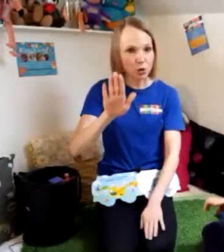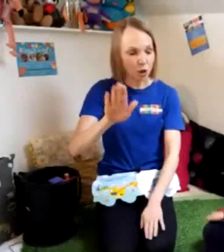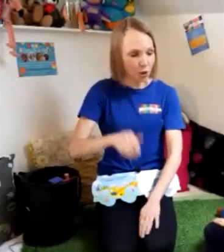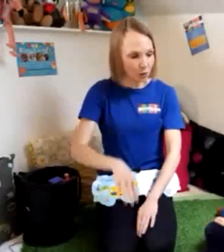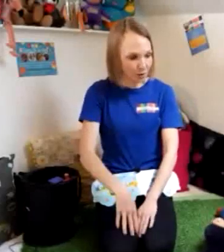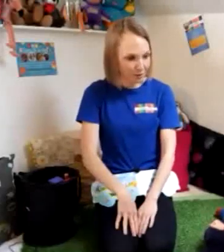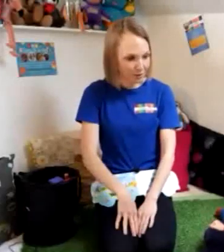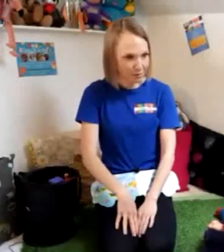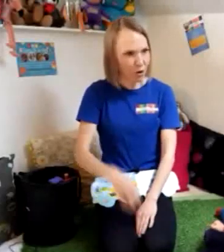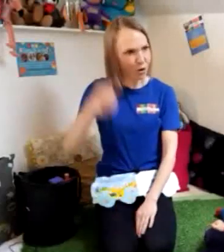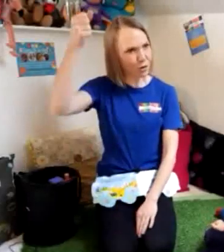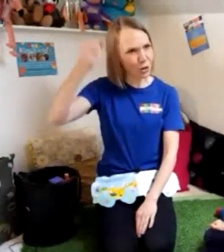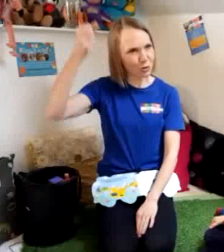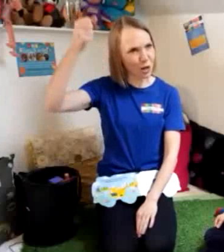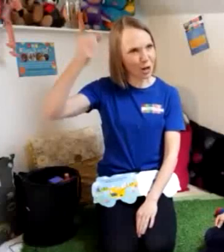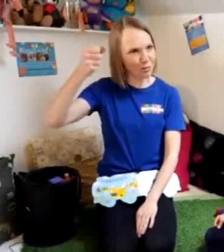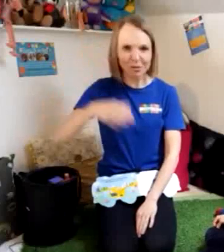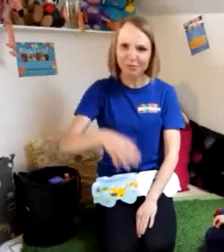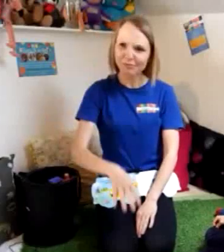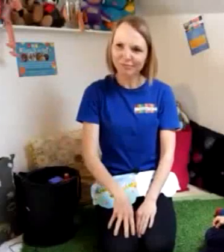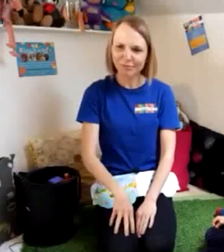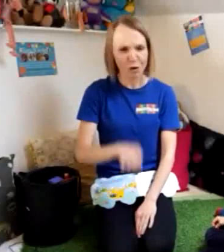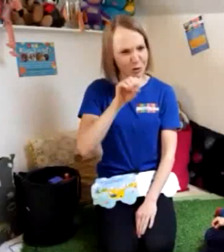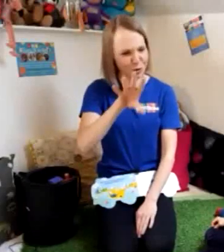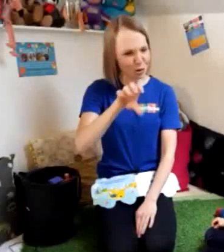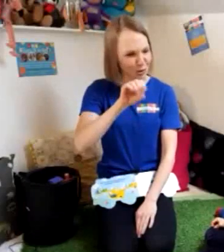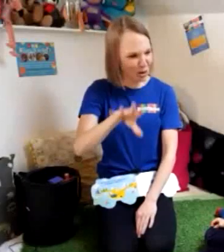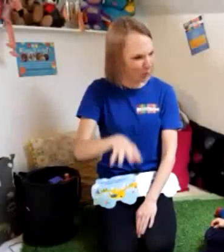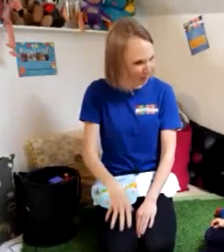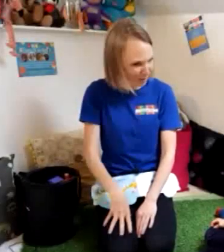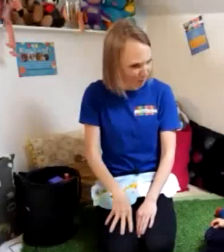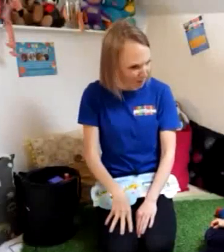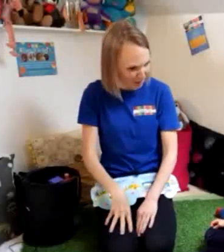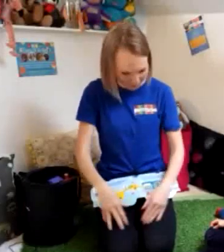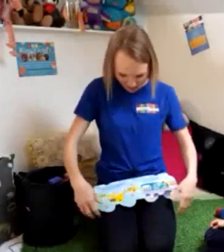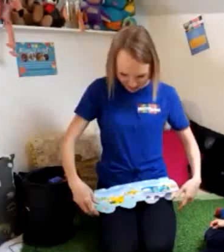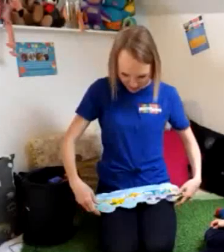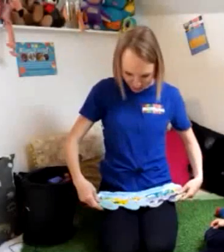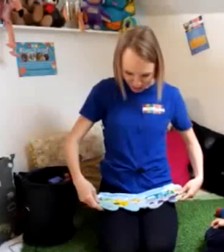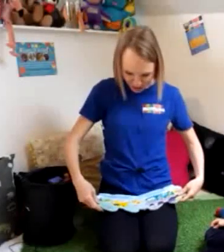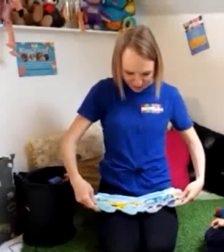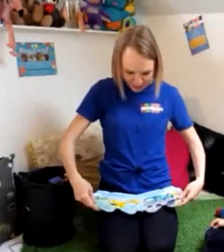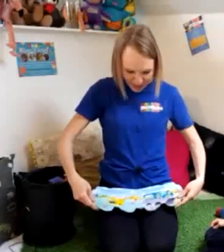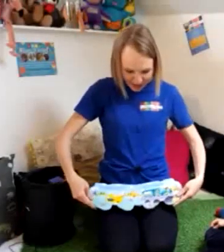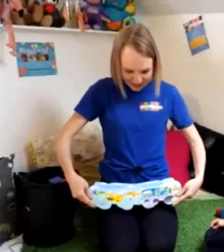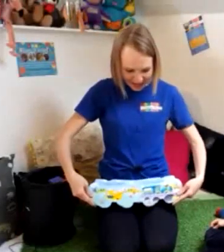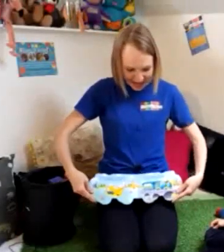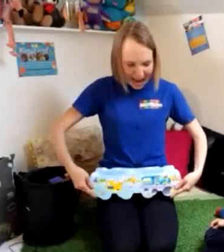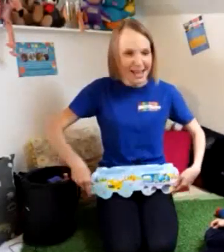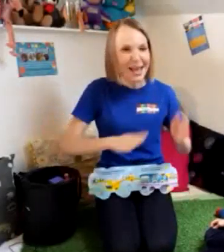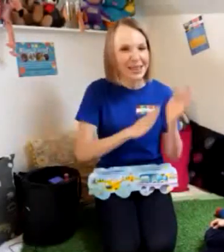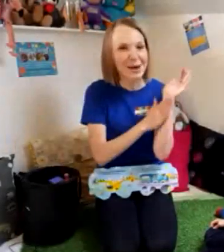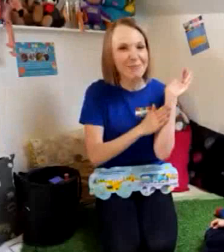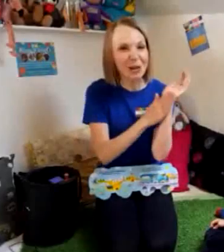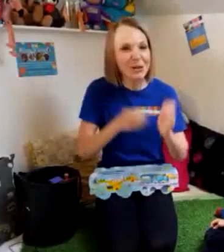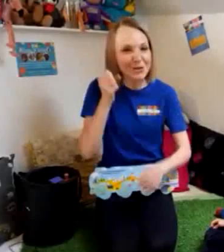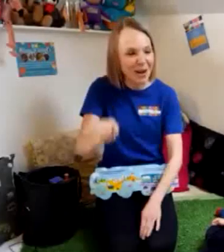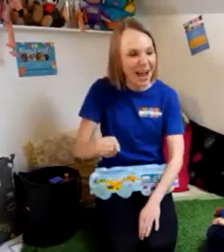toot or toot toot or toot toot. What does a boat do? I'm not sure. And then the blue train